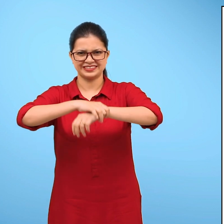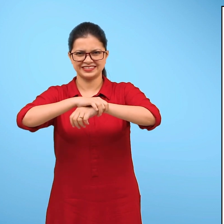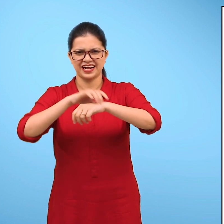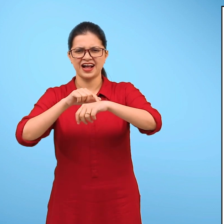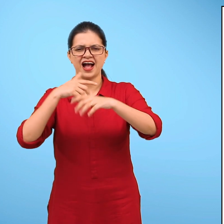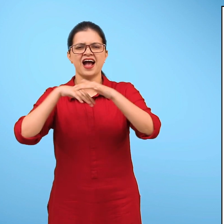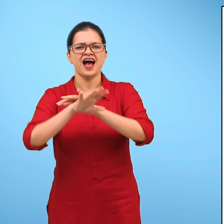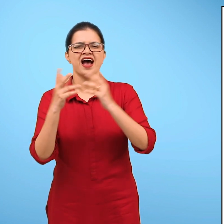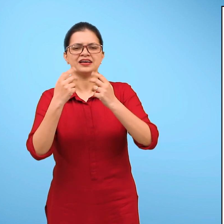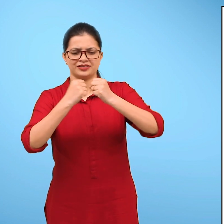Bones cannot be bent.